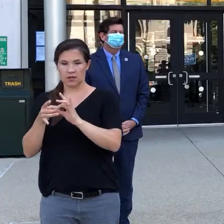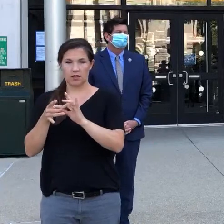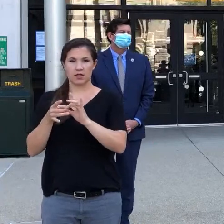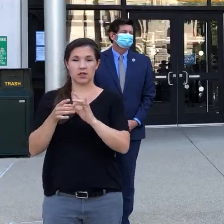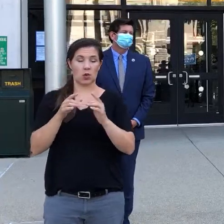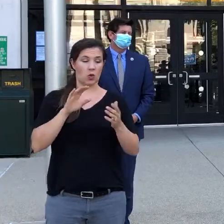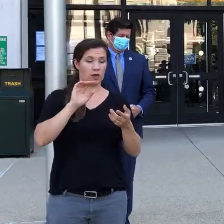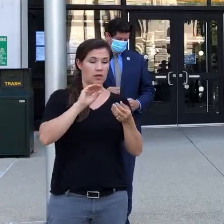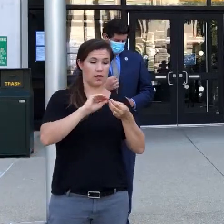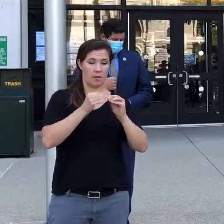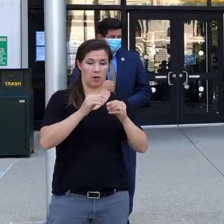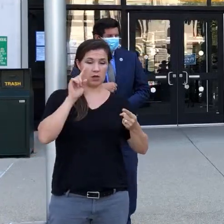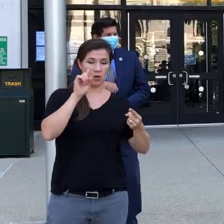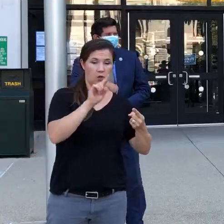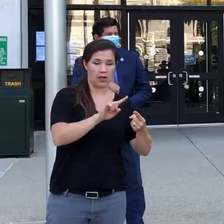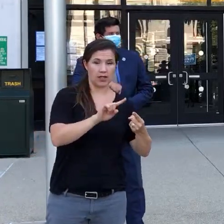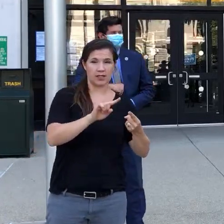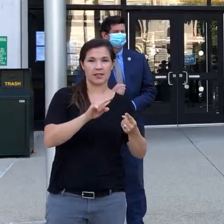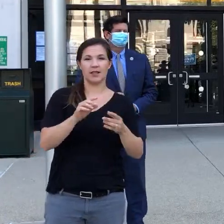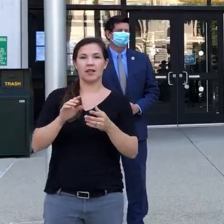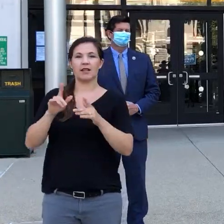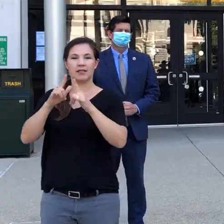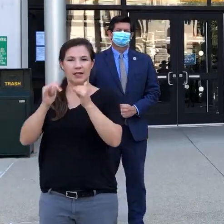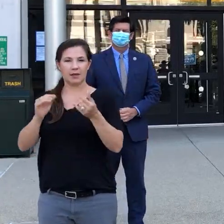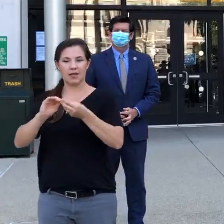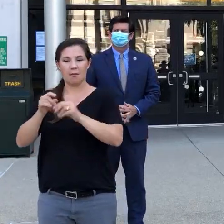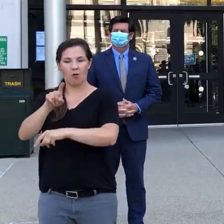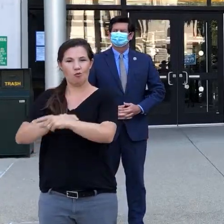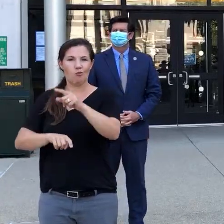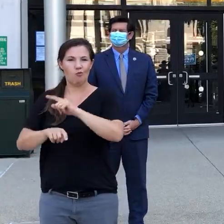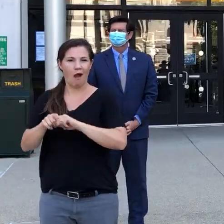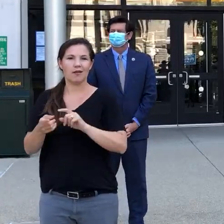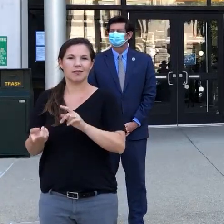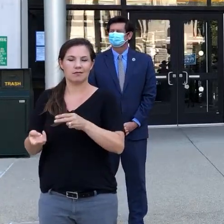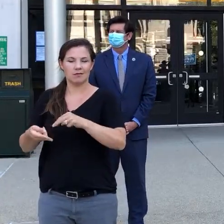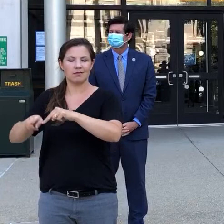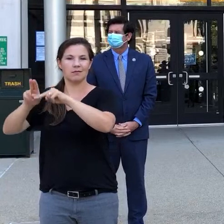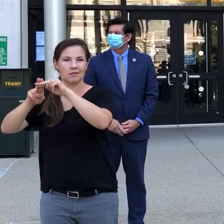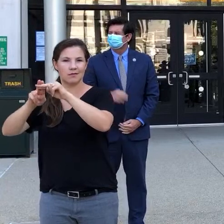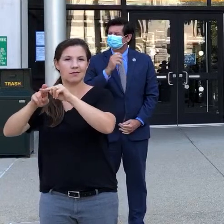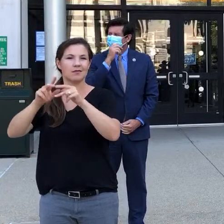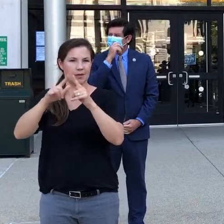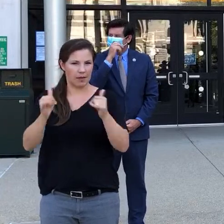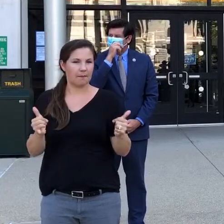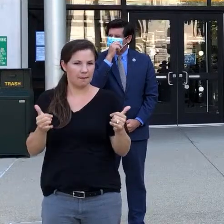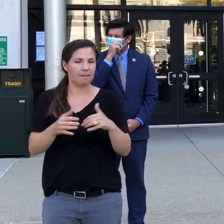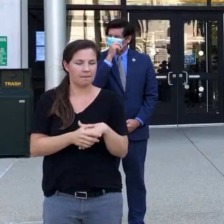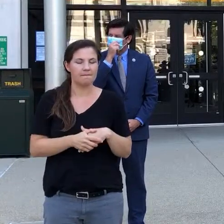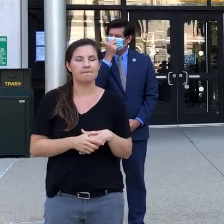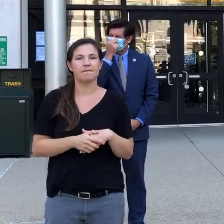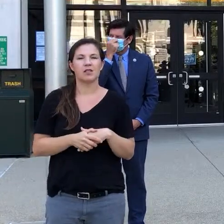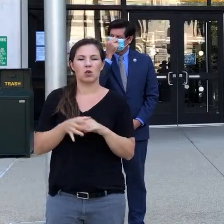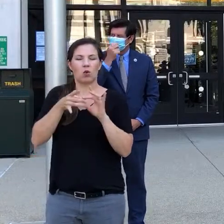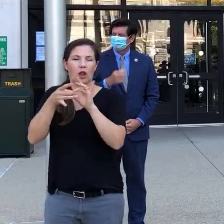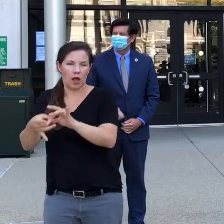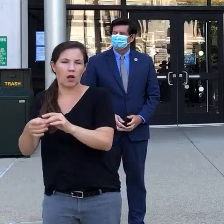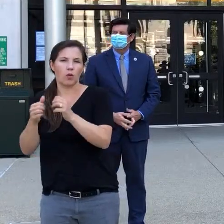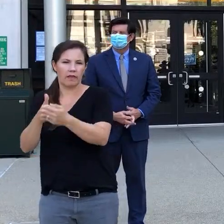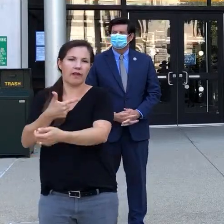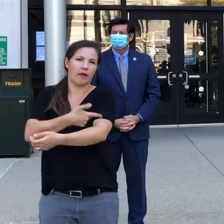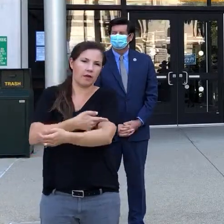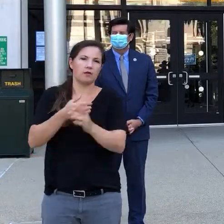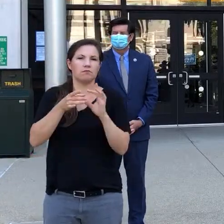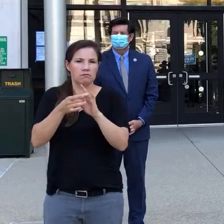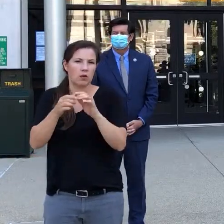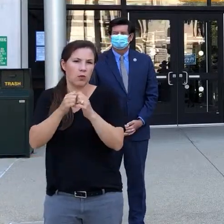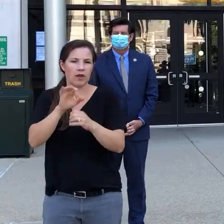the number of arrests that have been made regarding heroin and fentanyl over the